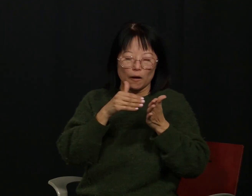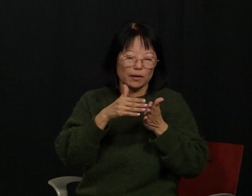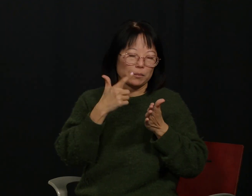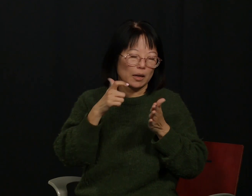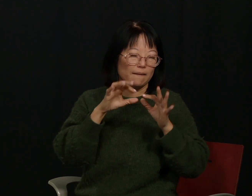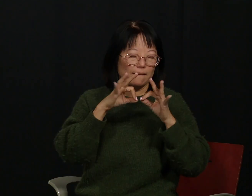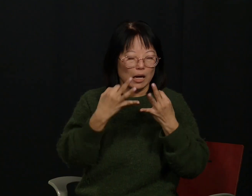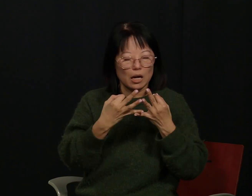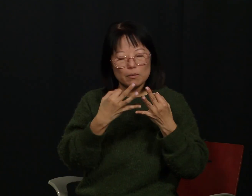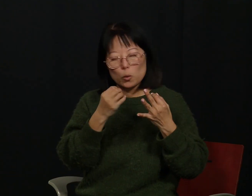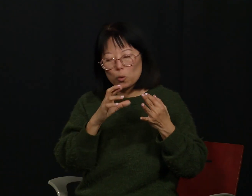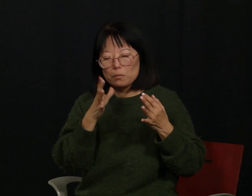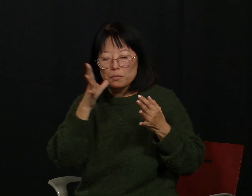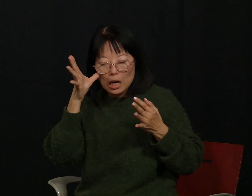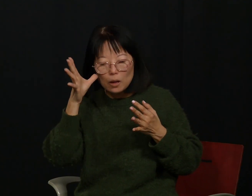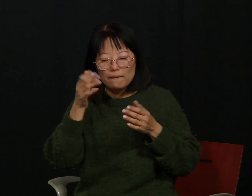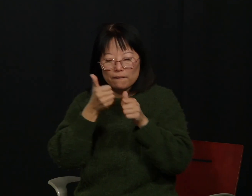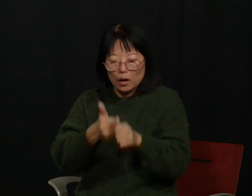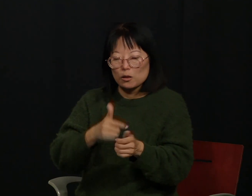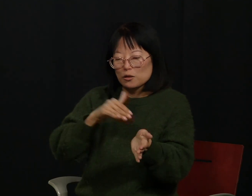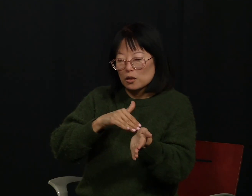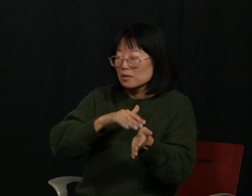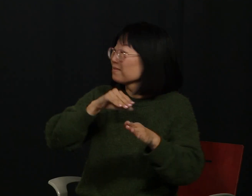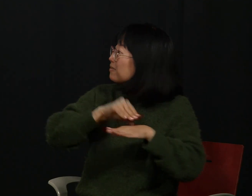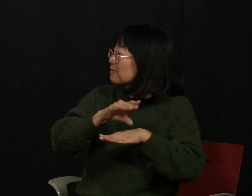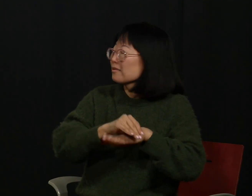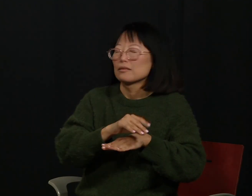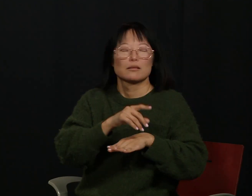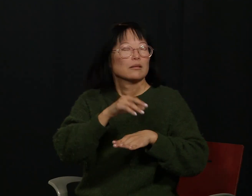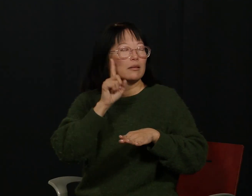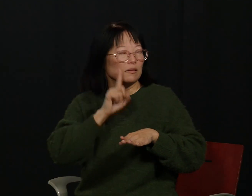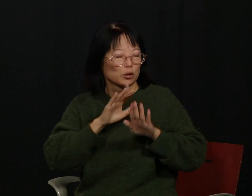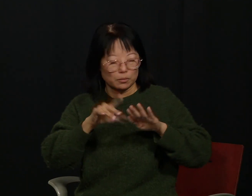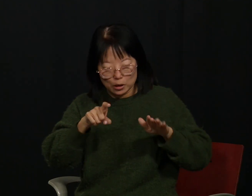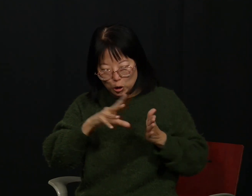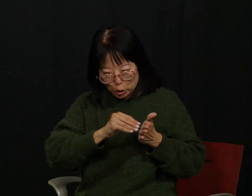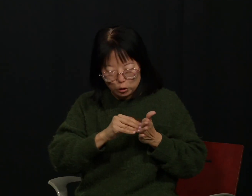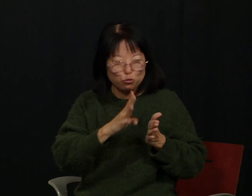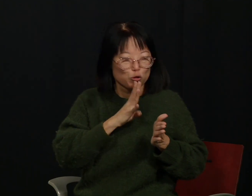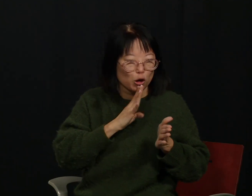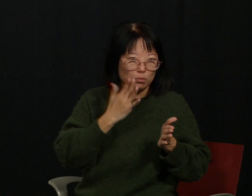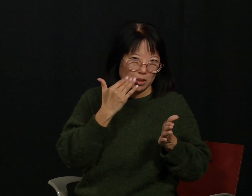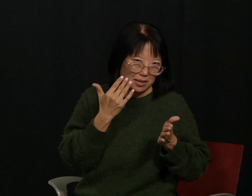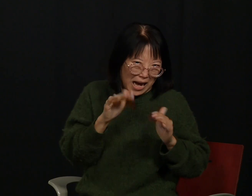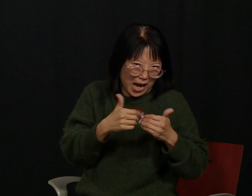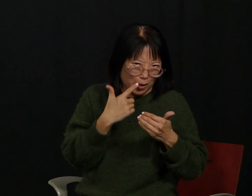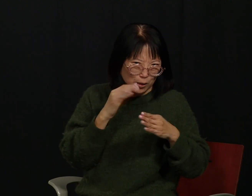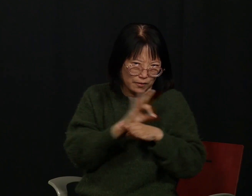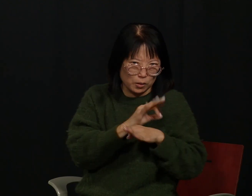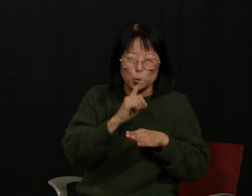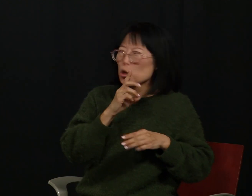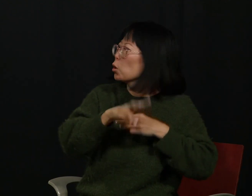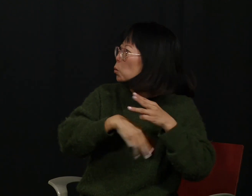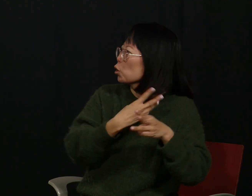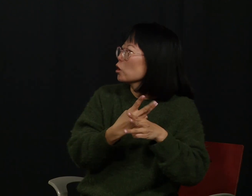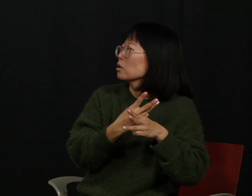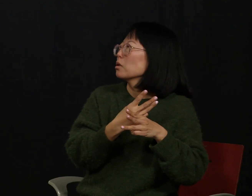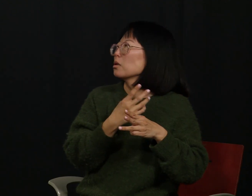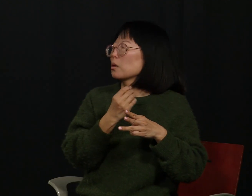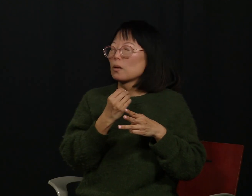Often because the family or the parents follow the doctor or medical advice that all children must learn to speak, because that's what happens. We're in